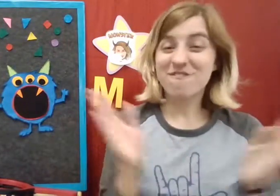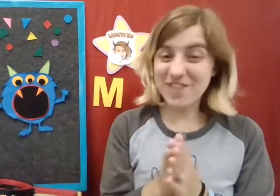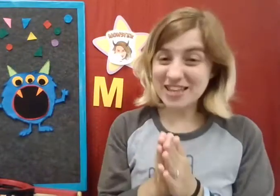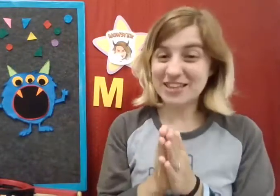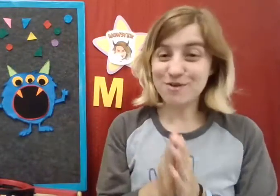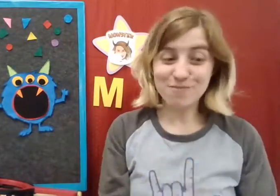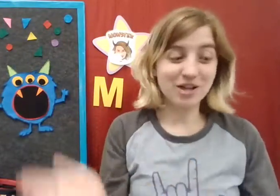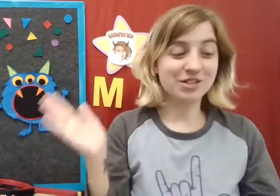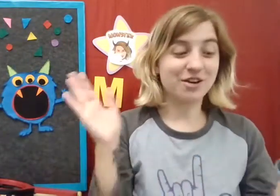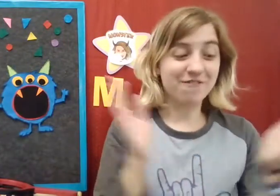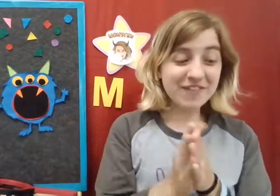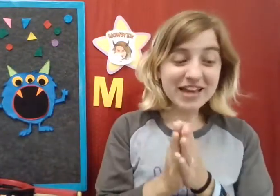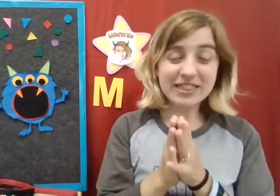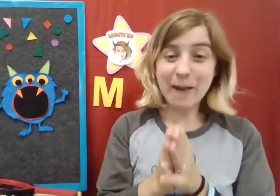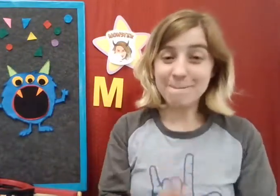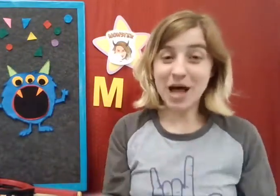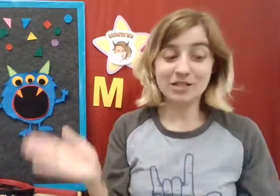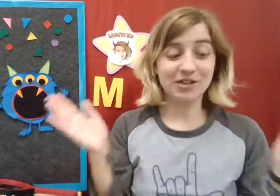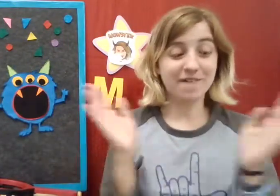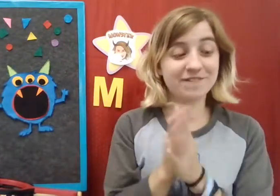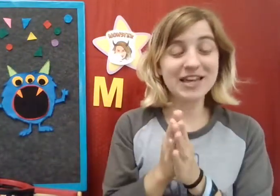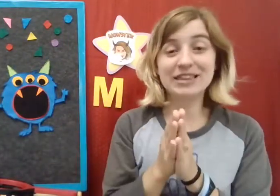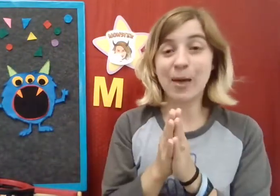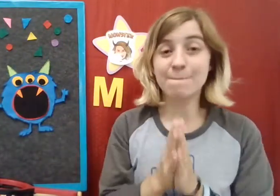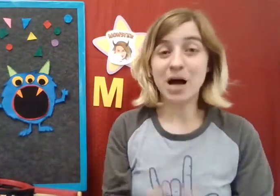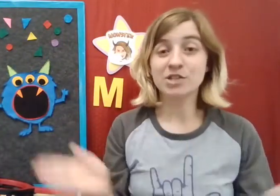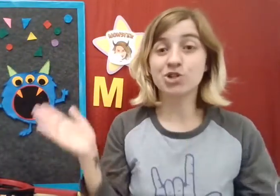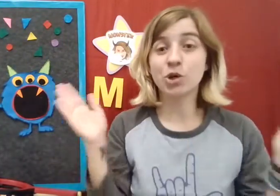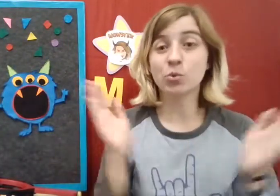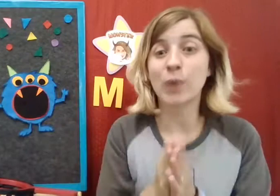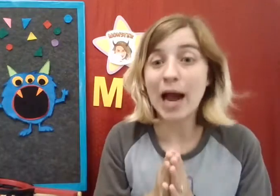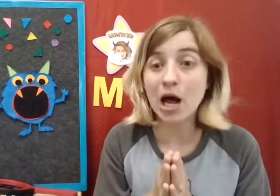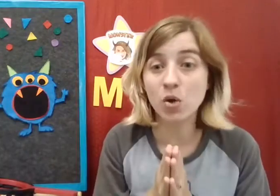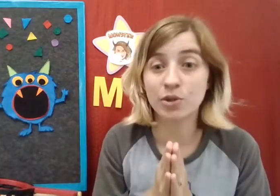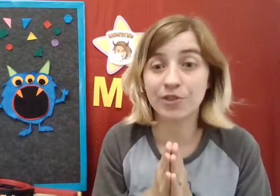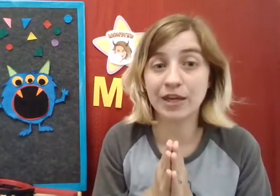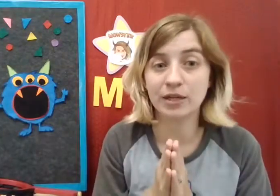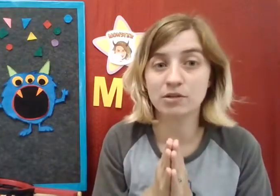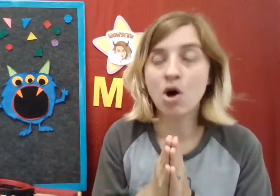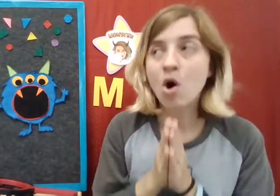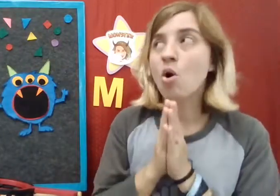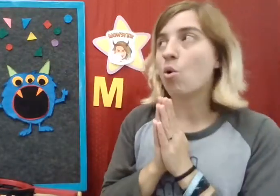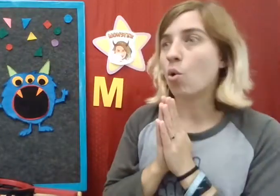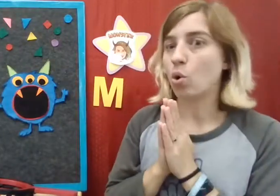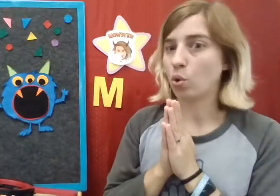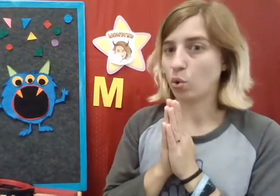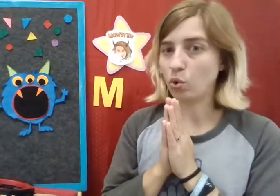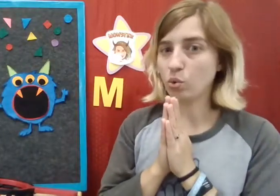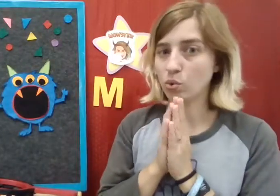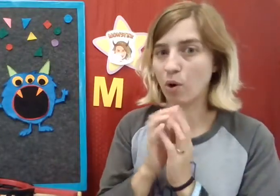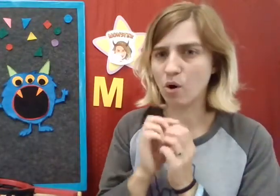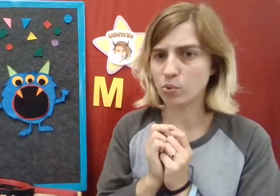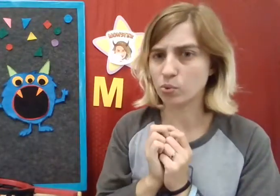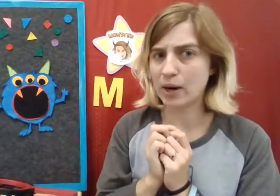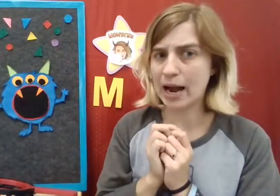Feed the monster, feed the monster, feed the monster round things. Ooh,